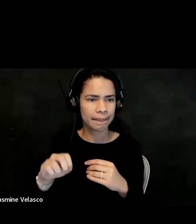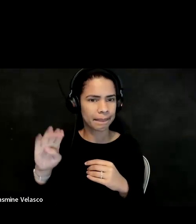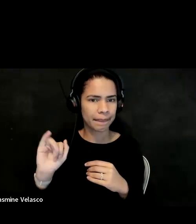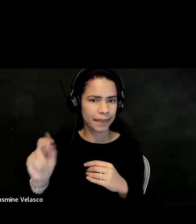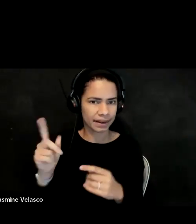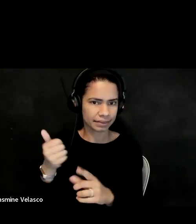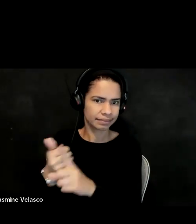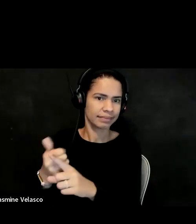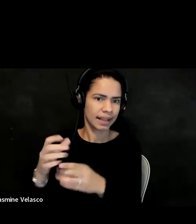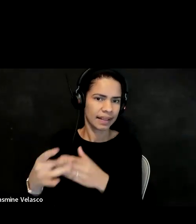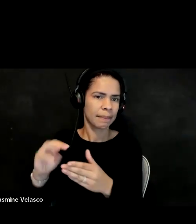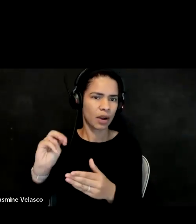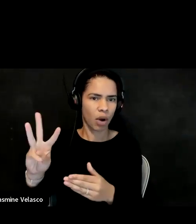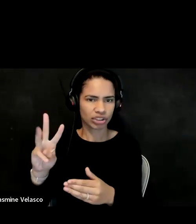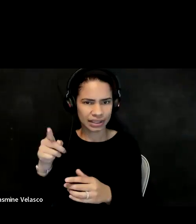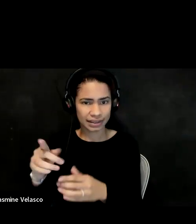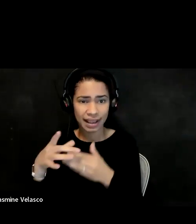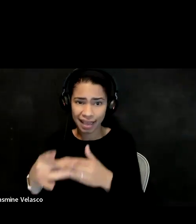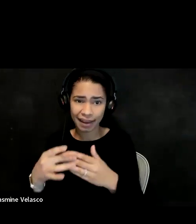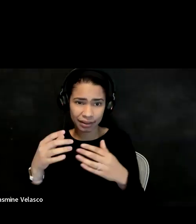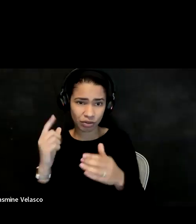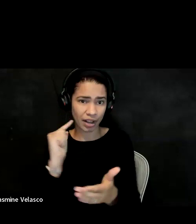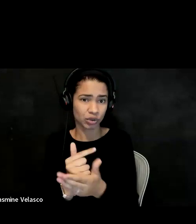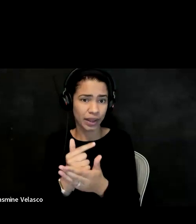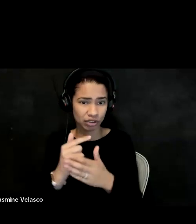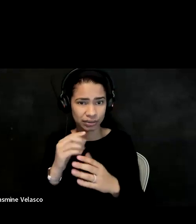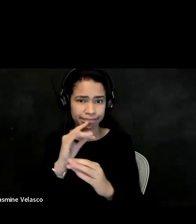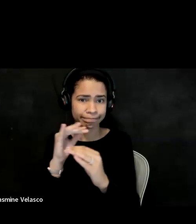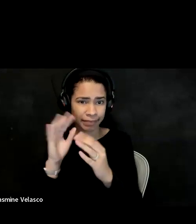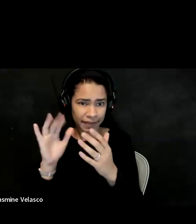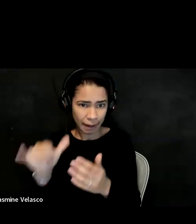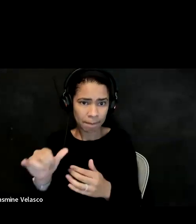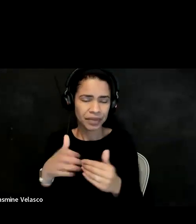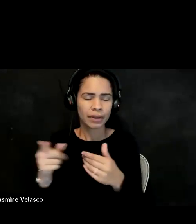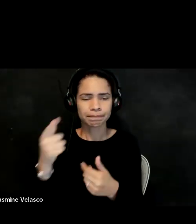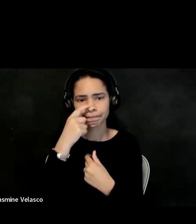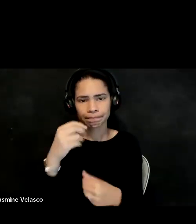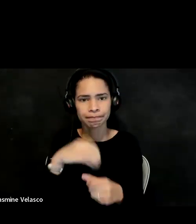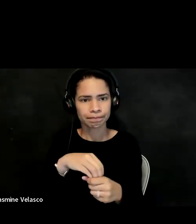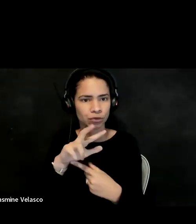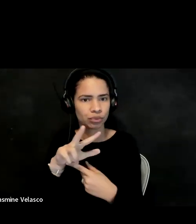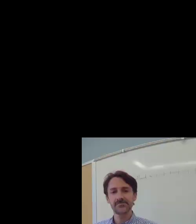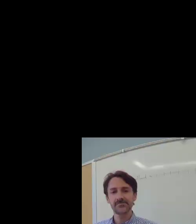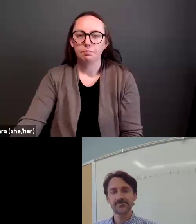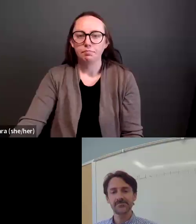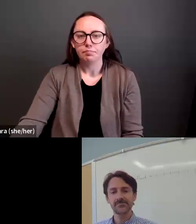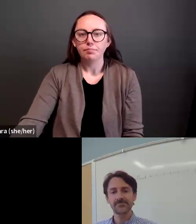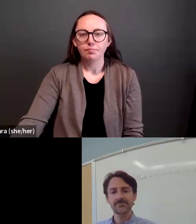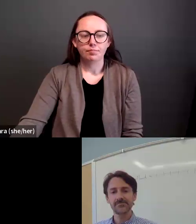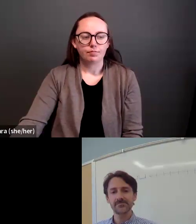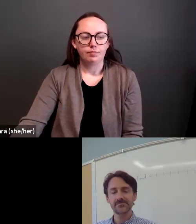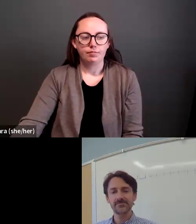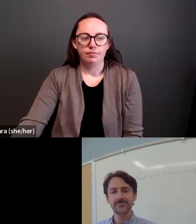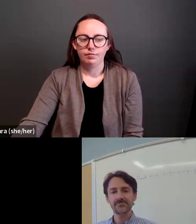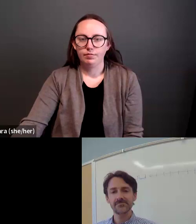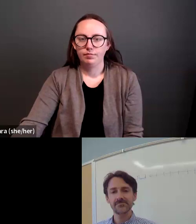lead graduation procession, do other things. And he was interested in 3D printing a practice bagpipe chanter. So it looks like a little recorder